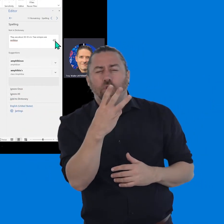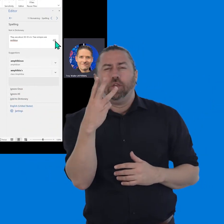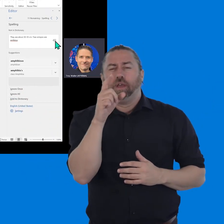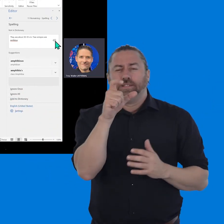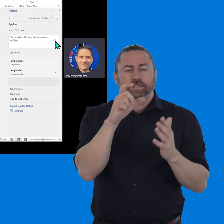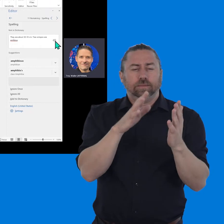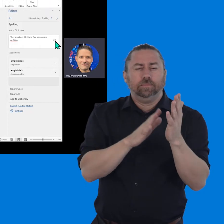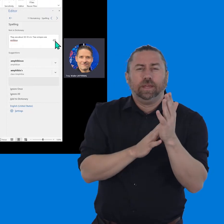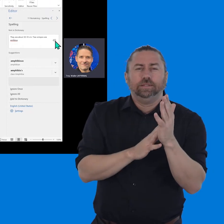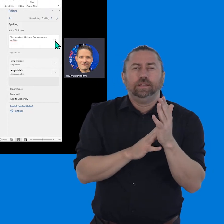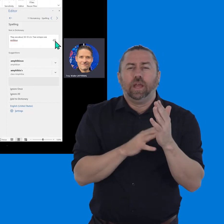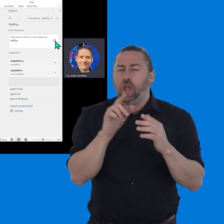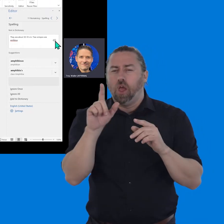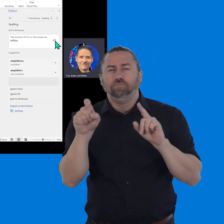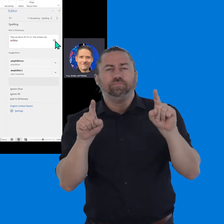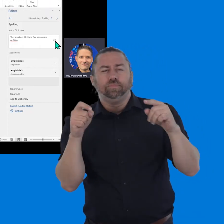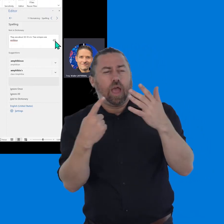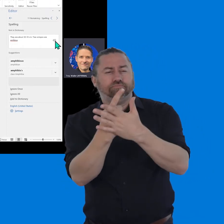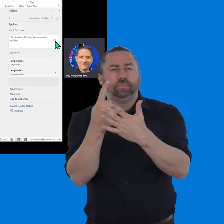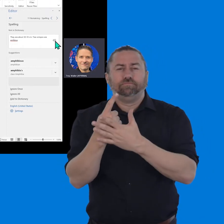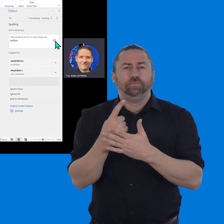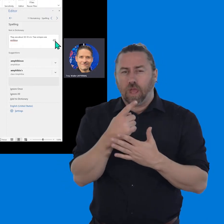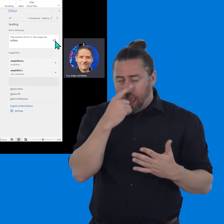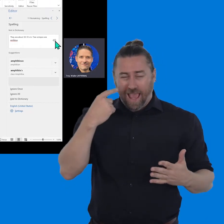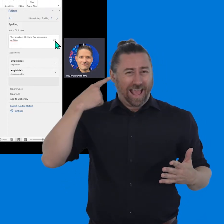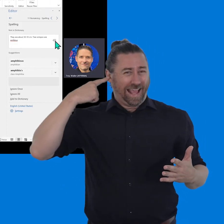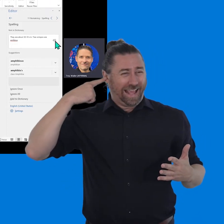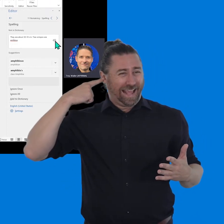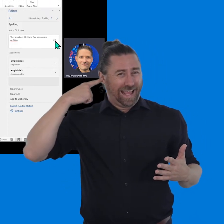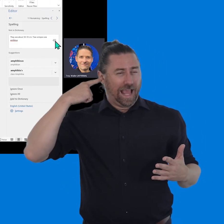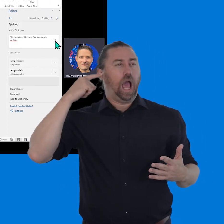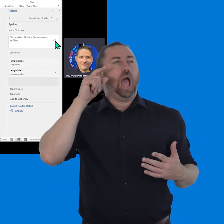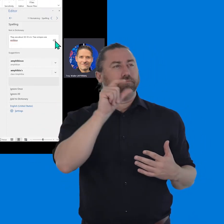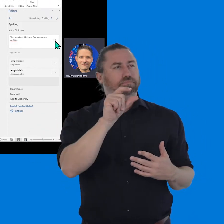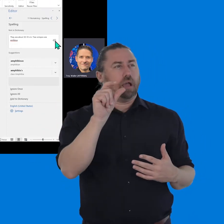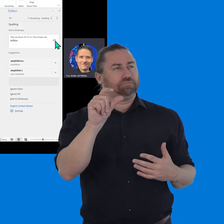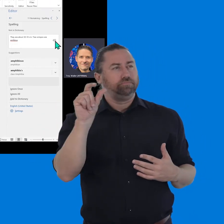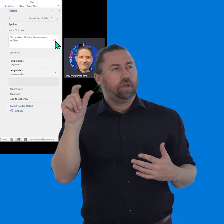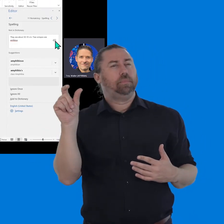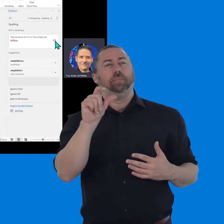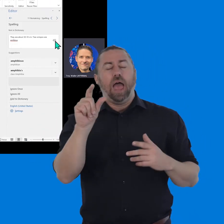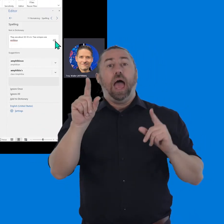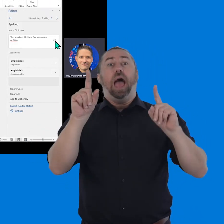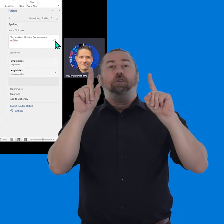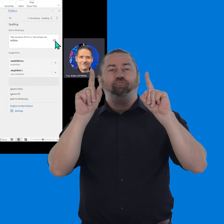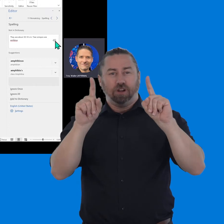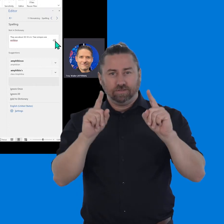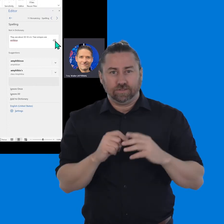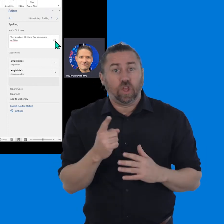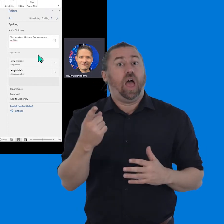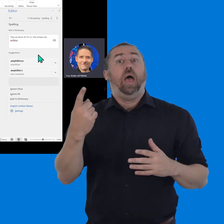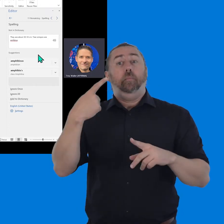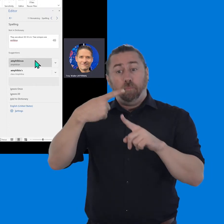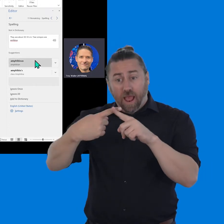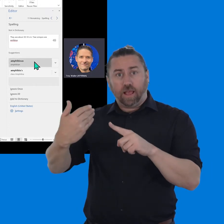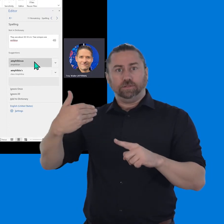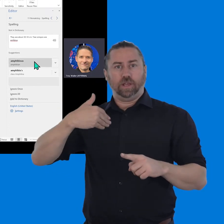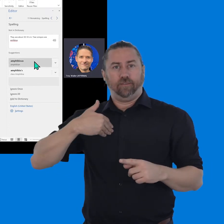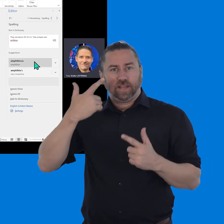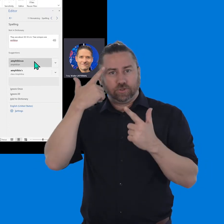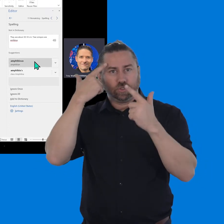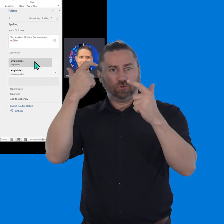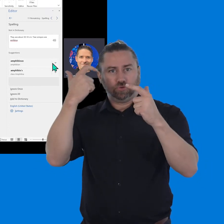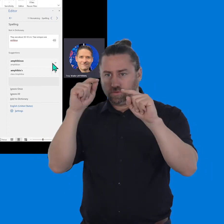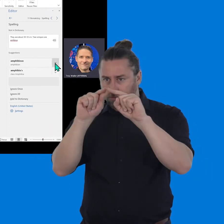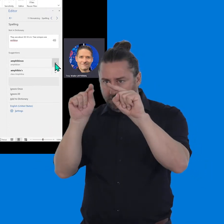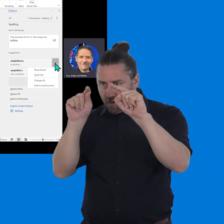are about 30 to 33 centimeters. Tree octopus are amphibious. Okay, so I can hear that the error is there. Now here's my